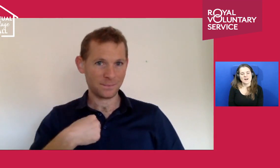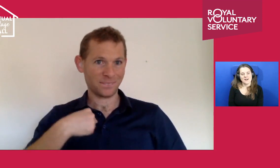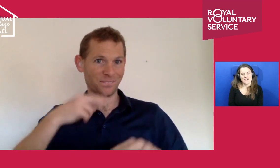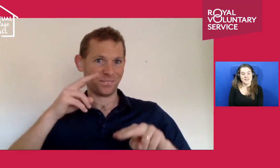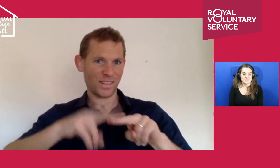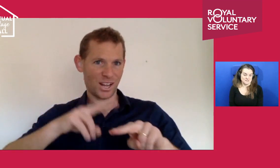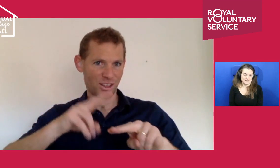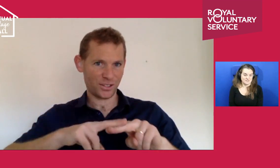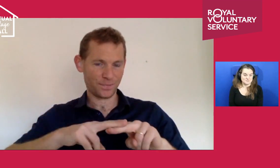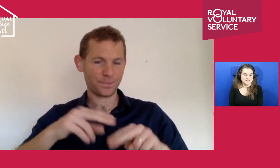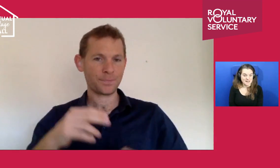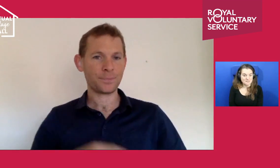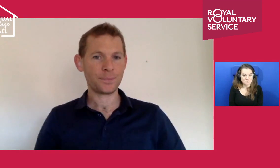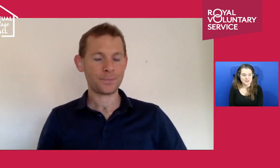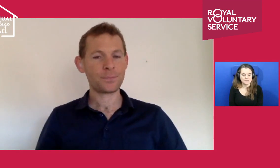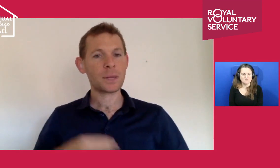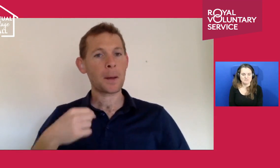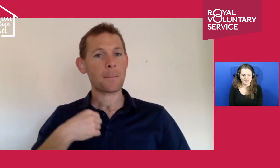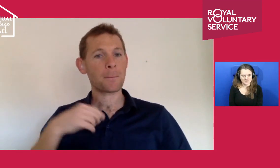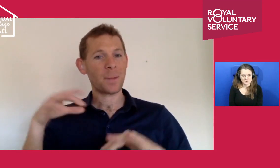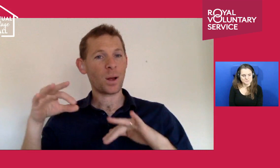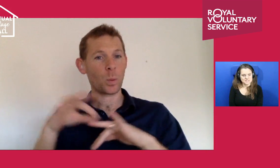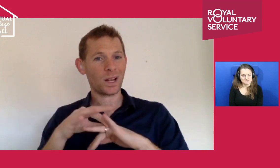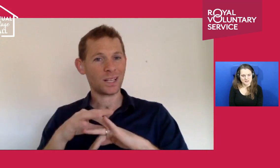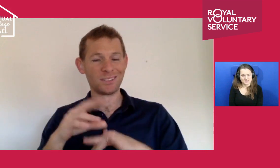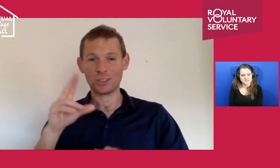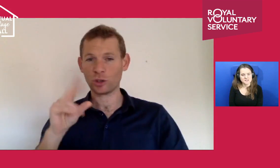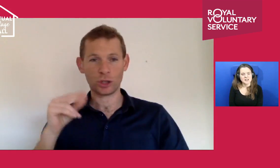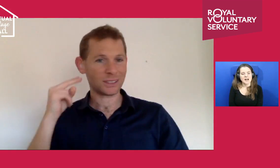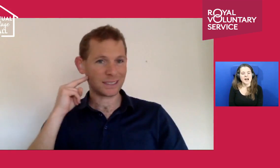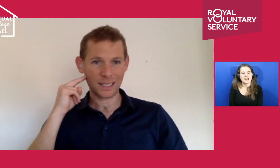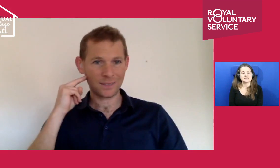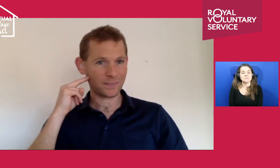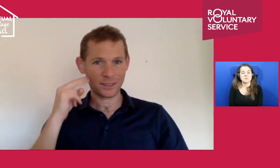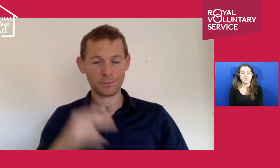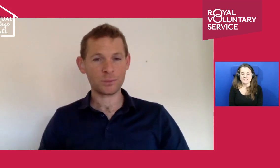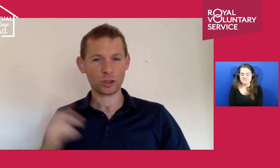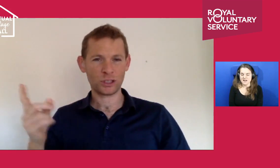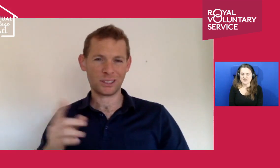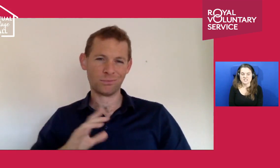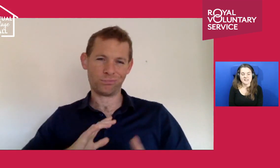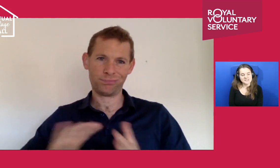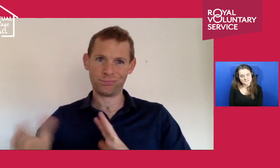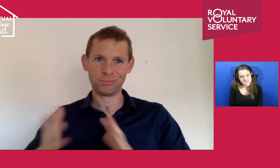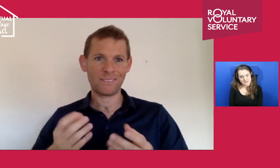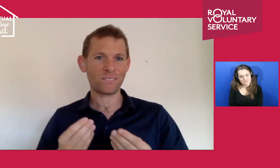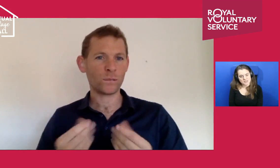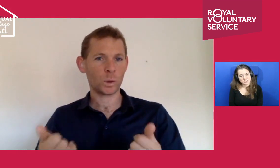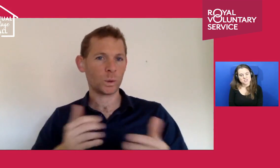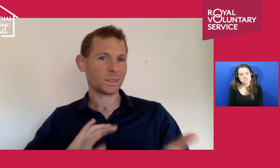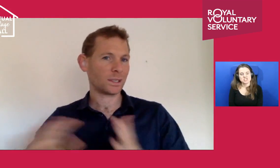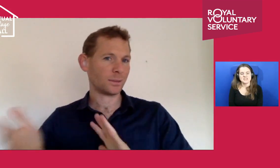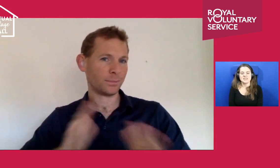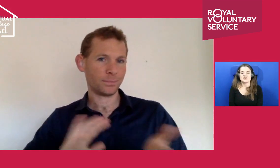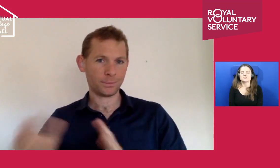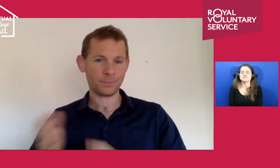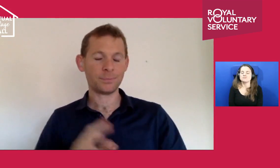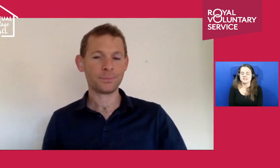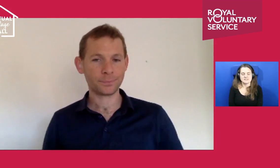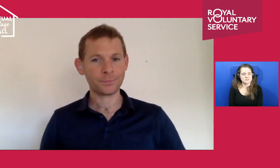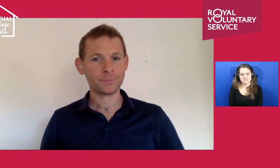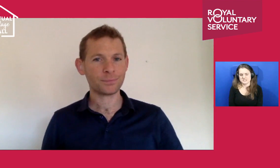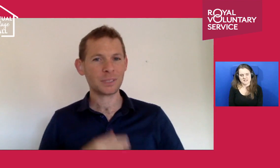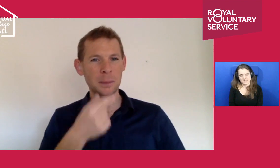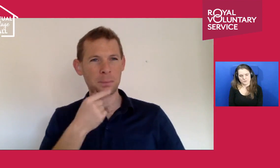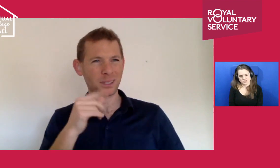So I myself am deaf. I'm a father. I'm a deaf father. And my wife actually isn't deaf. She is